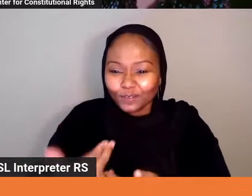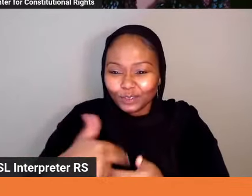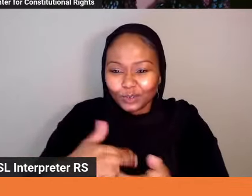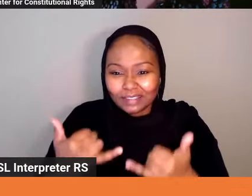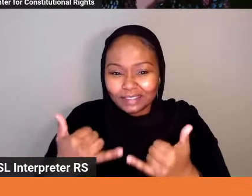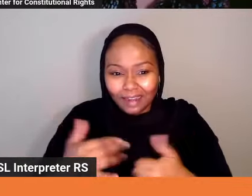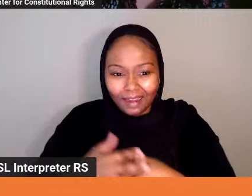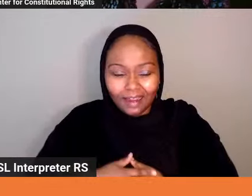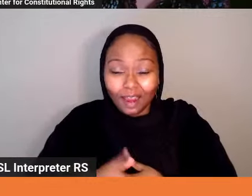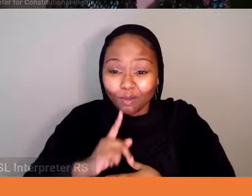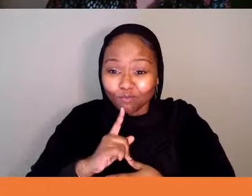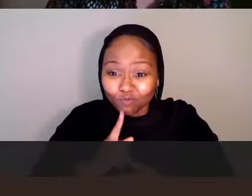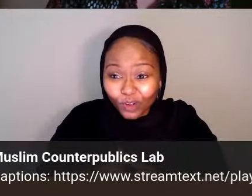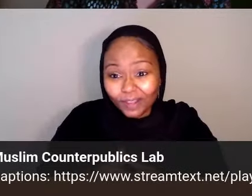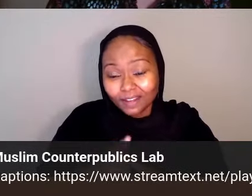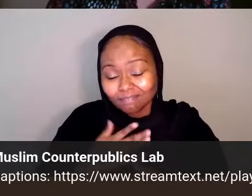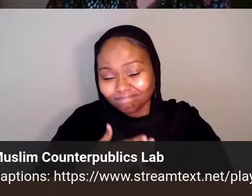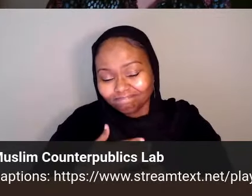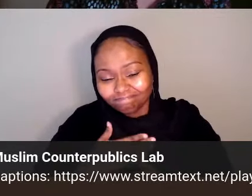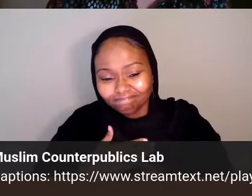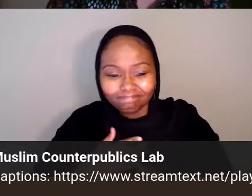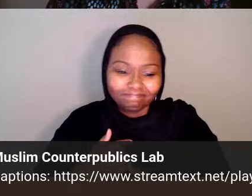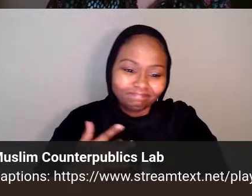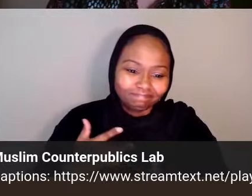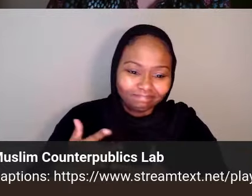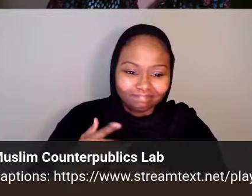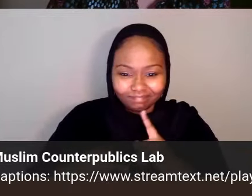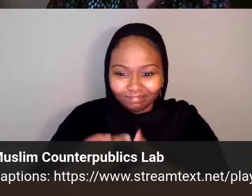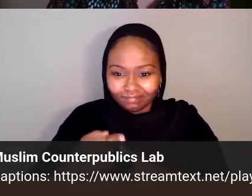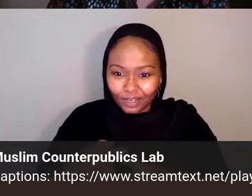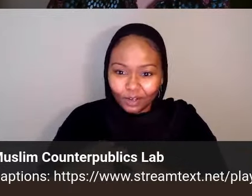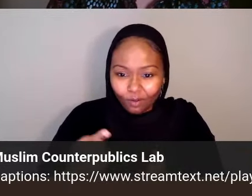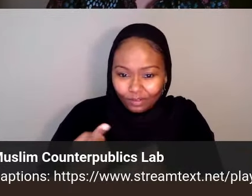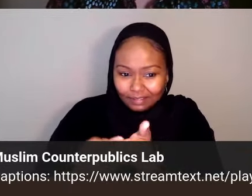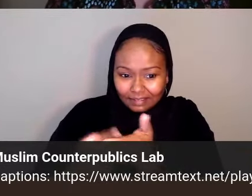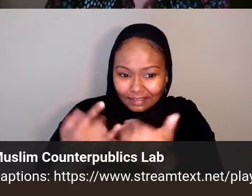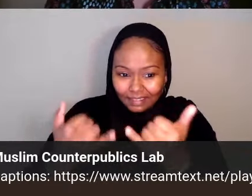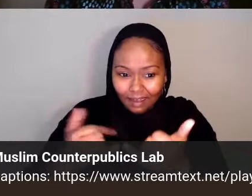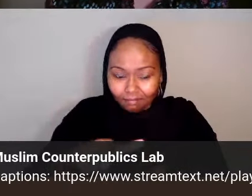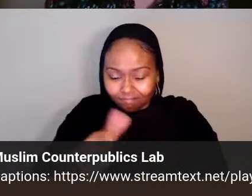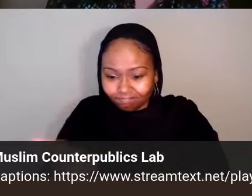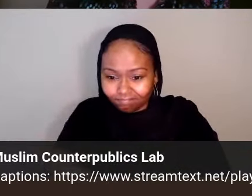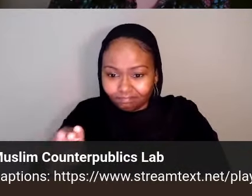looking forward to this discussion and turning it over to you, Maha.